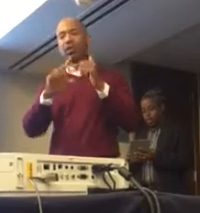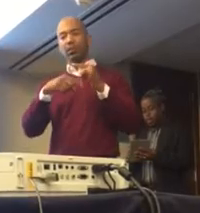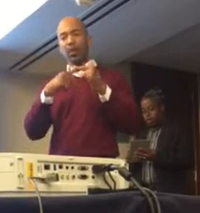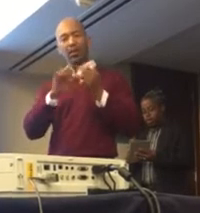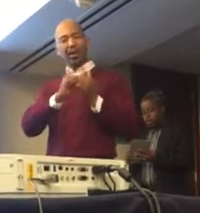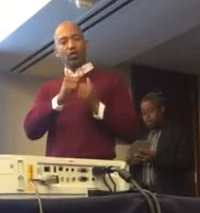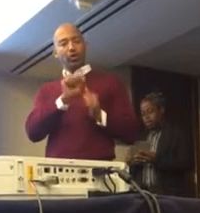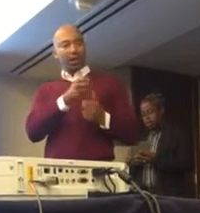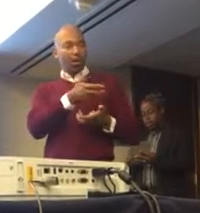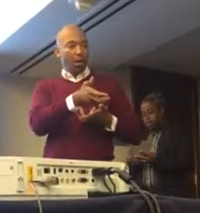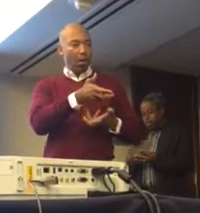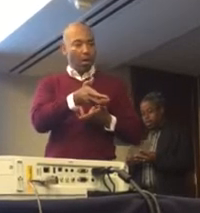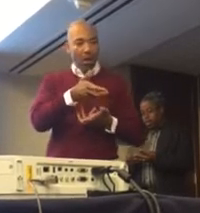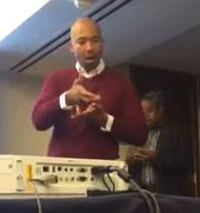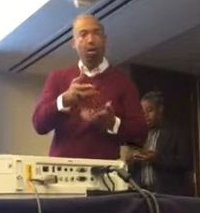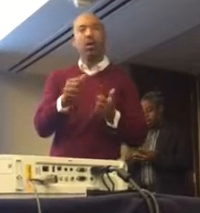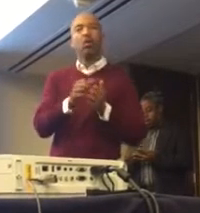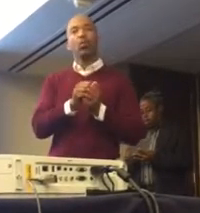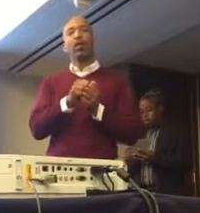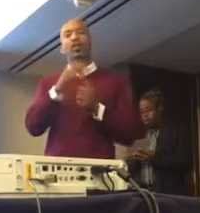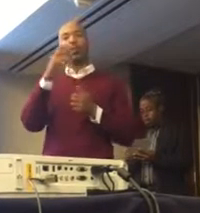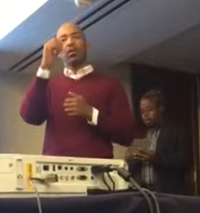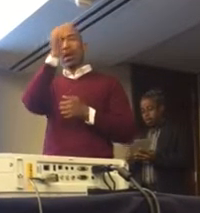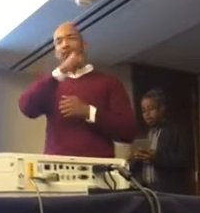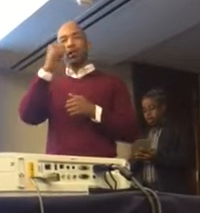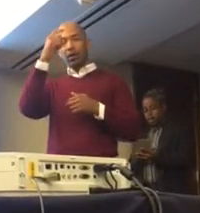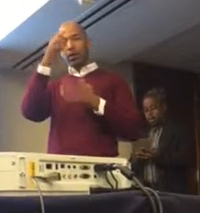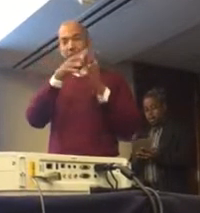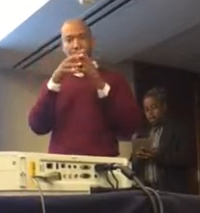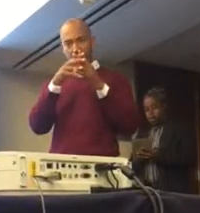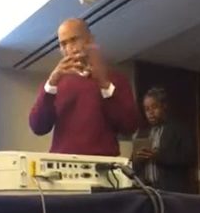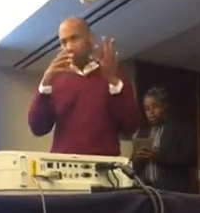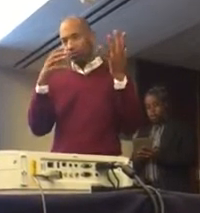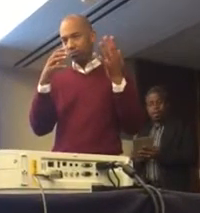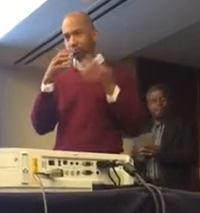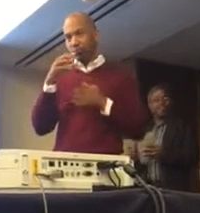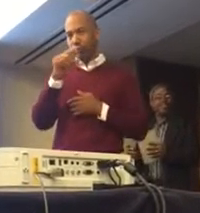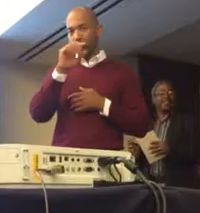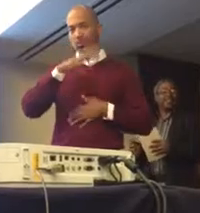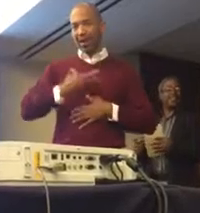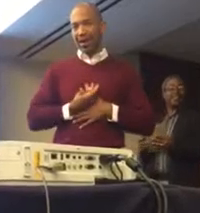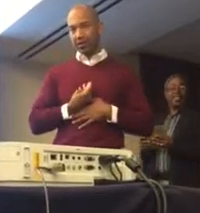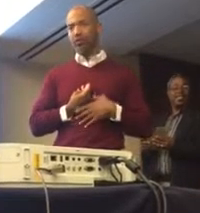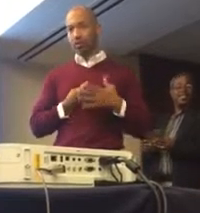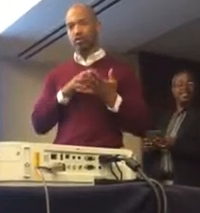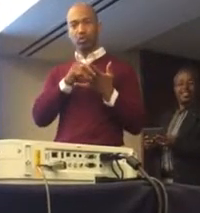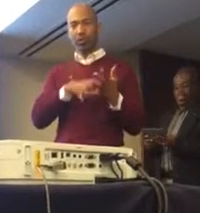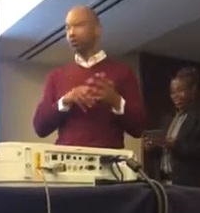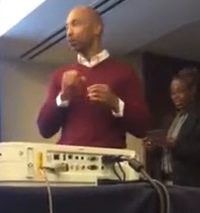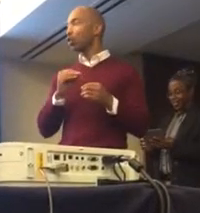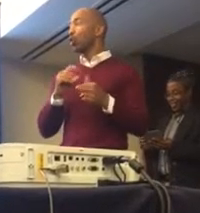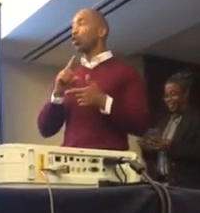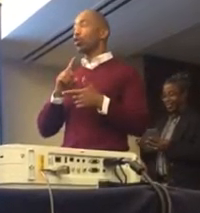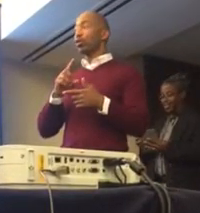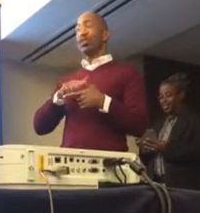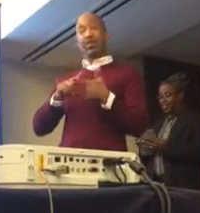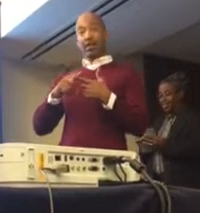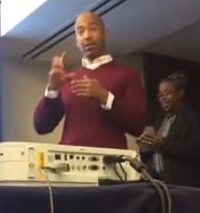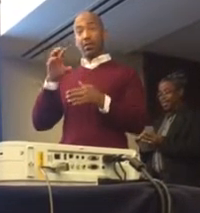your African American trans students. And then the last part, the brilliance of Mr. Hill here, he is going to come with some tools and resources that you can take back